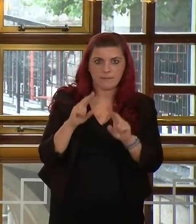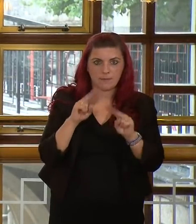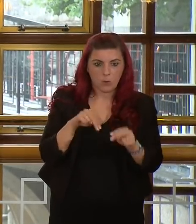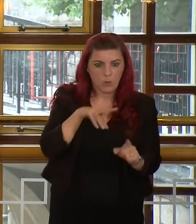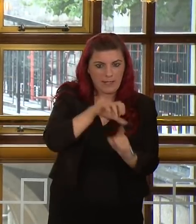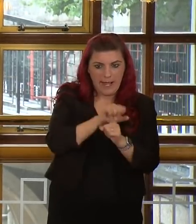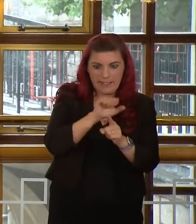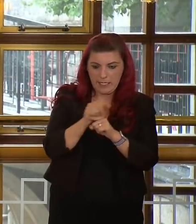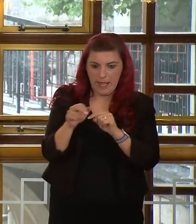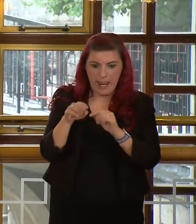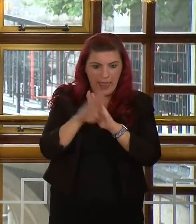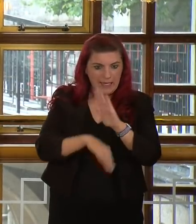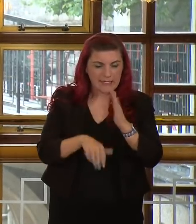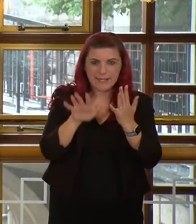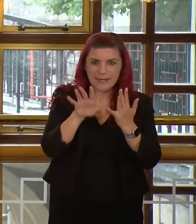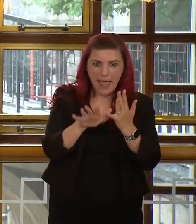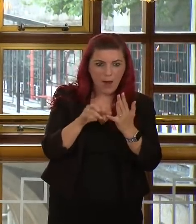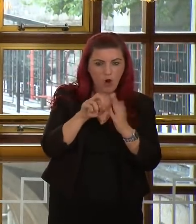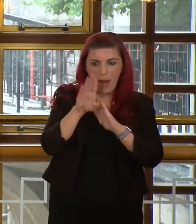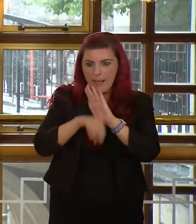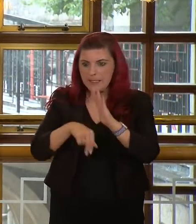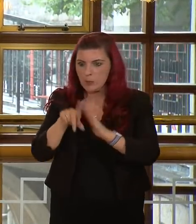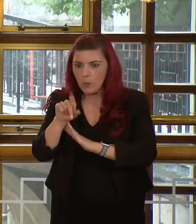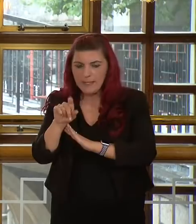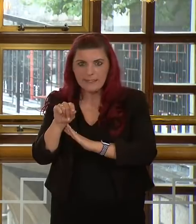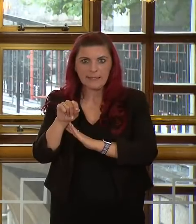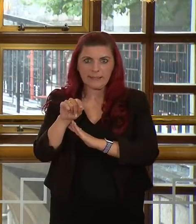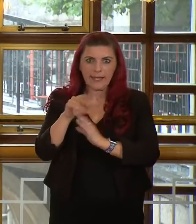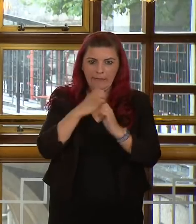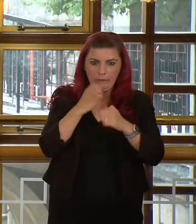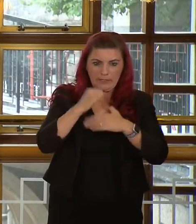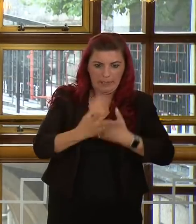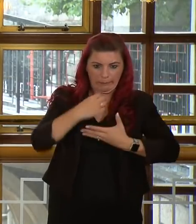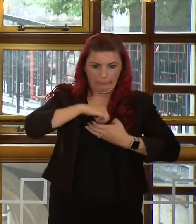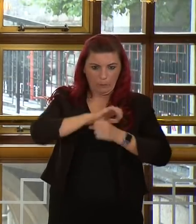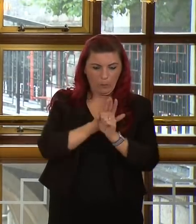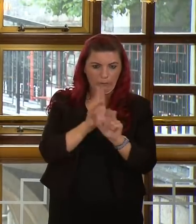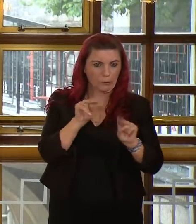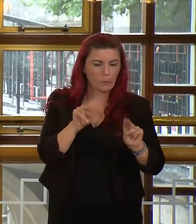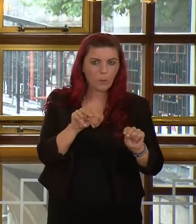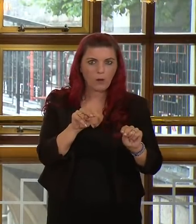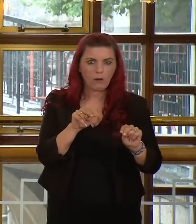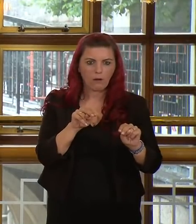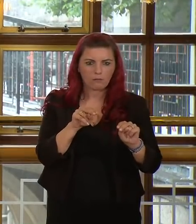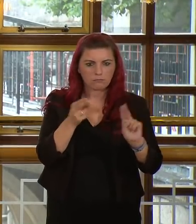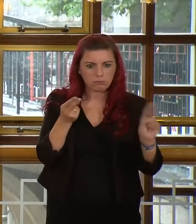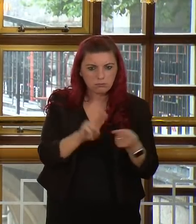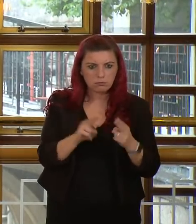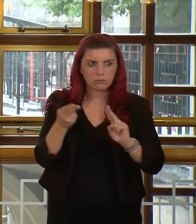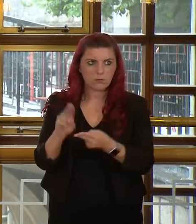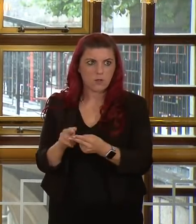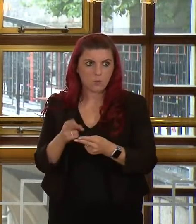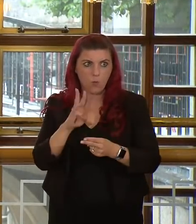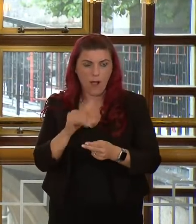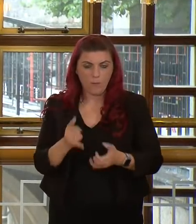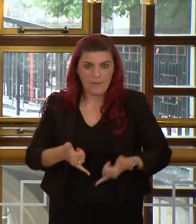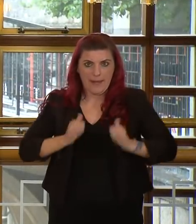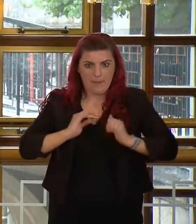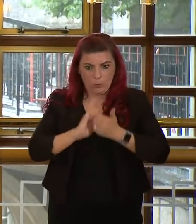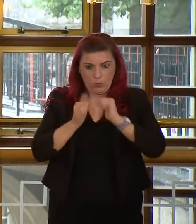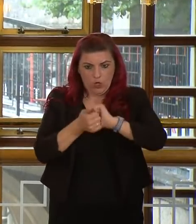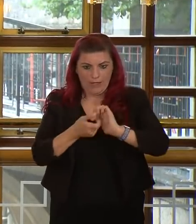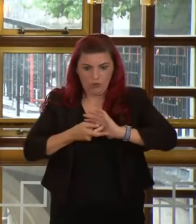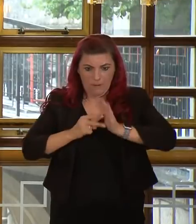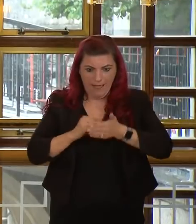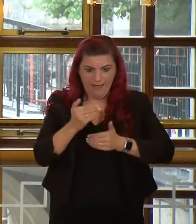in the single digits or less than 20. So that's the reason why we've been able to accelerate the roadmap.